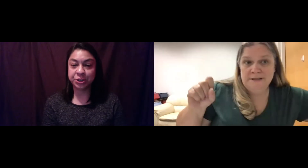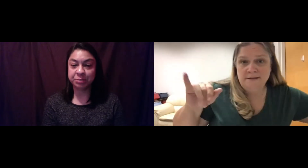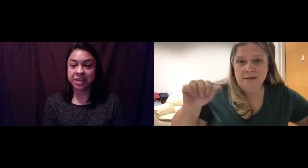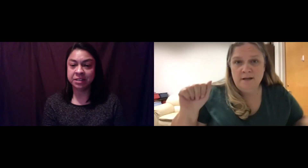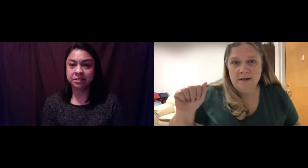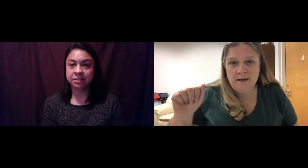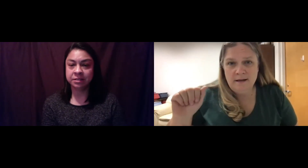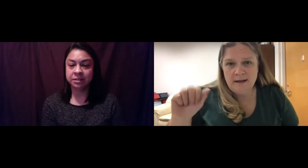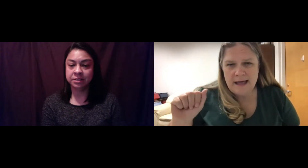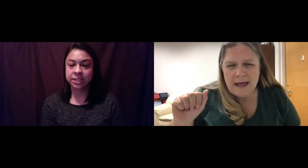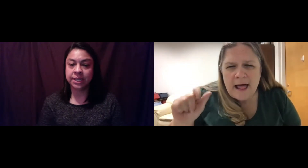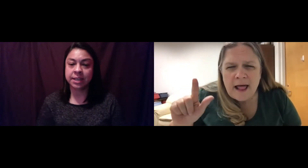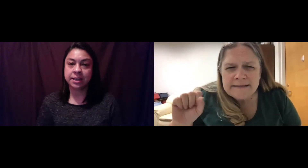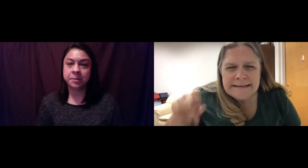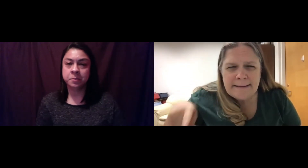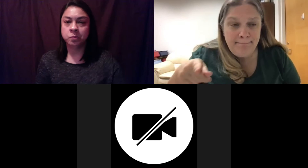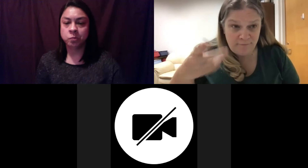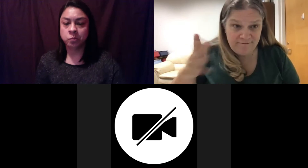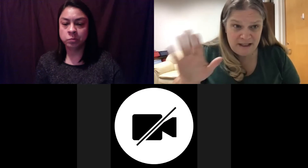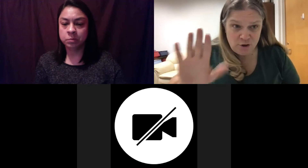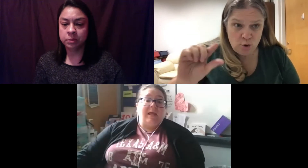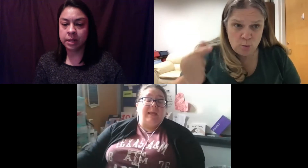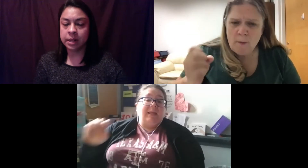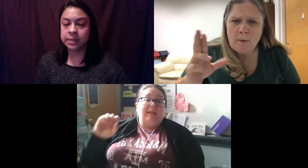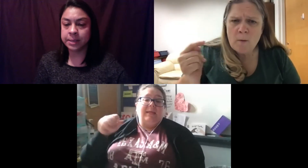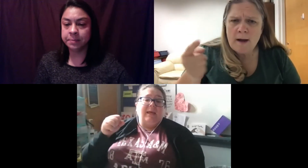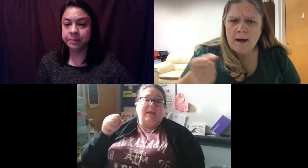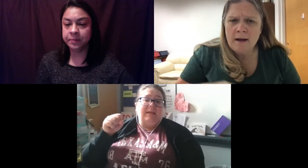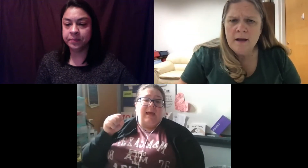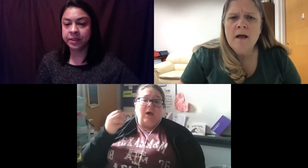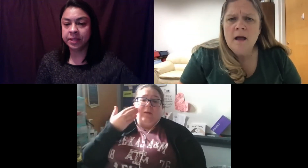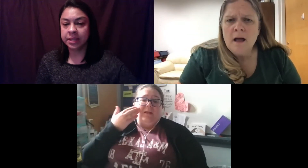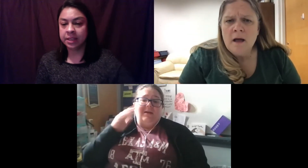Is your group done? Jessica? All set?